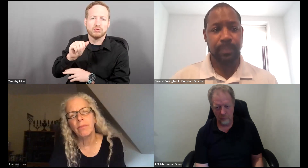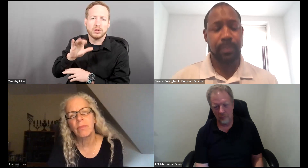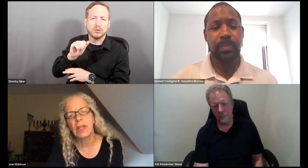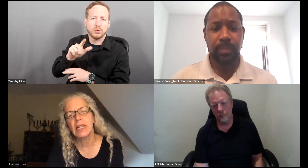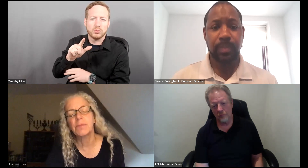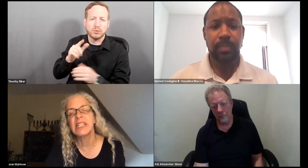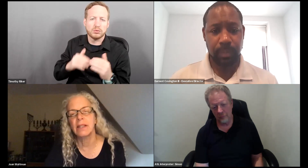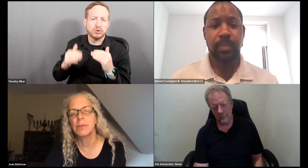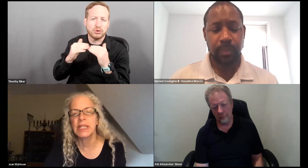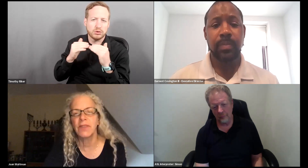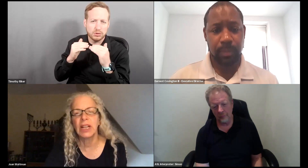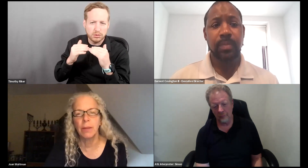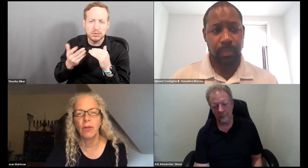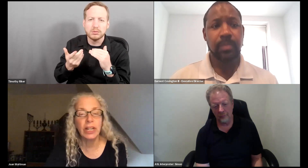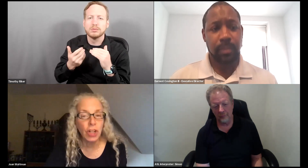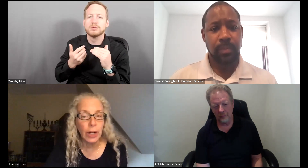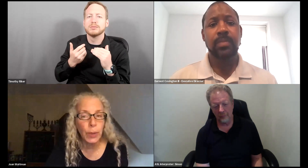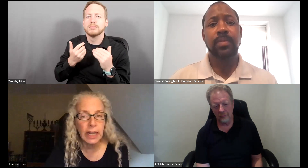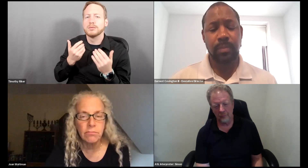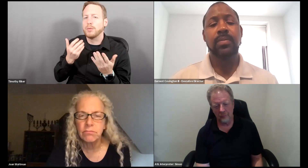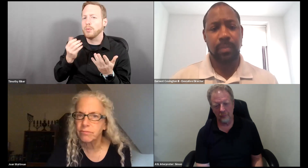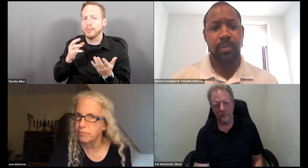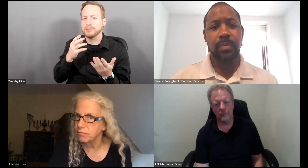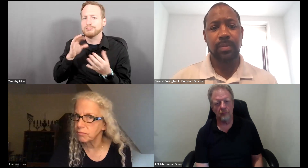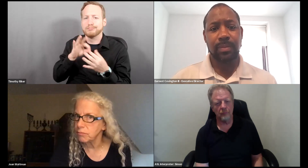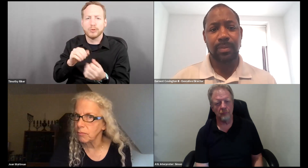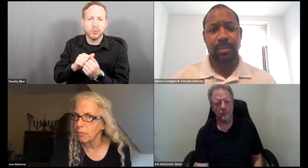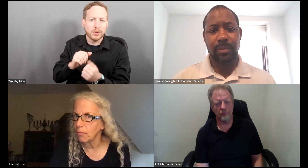theme, specifically about racial equity,